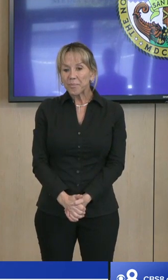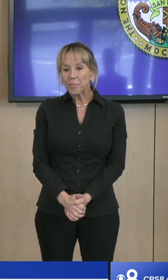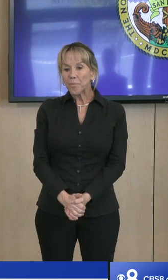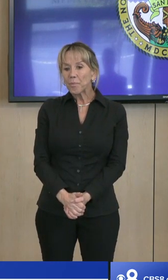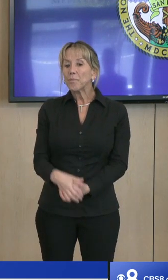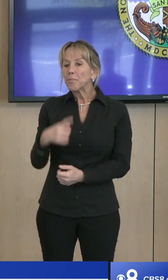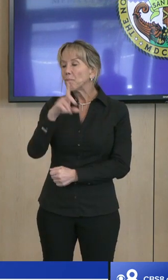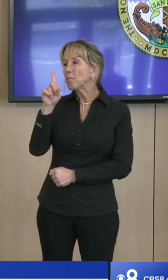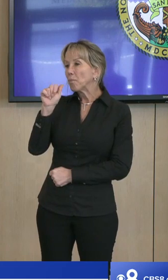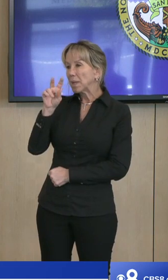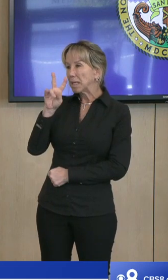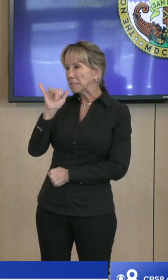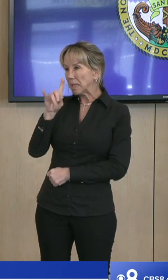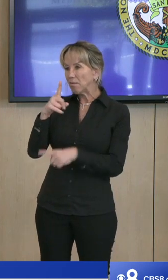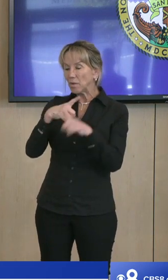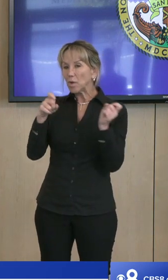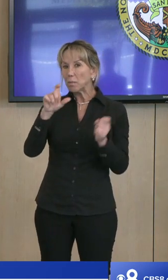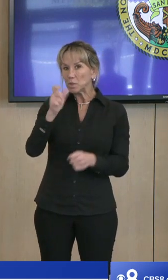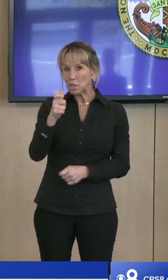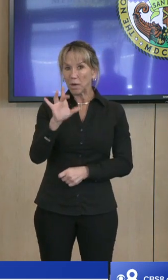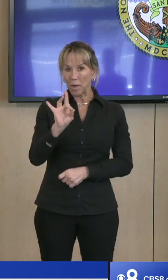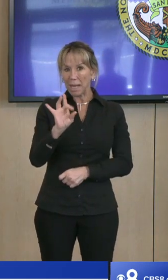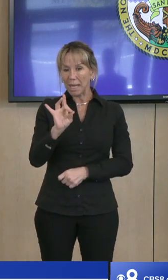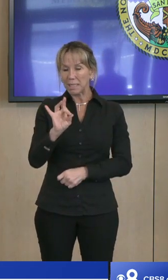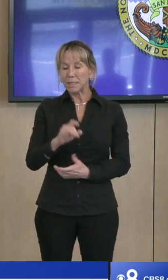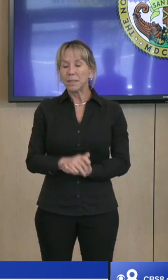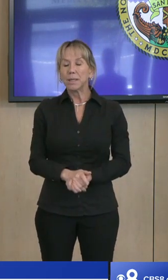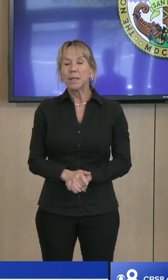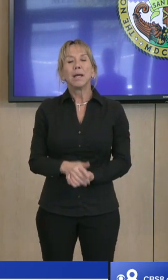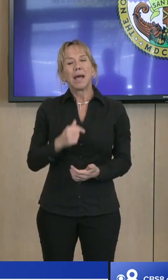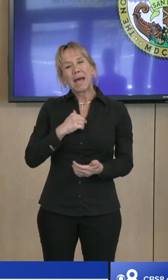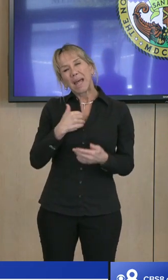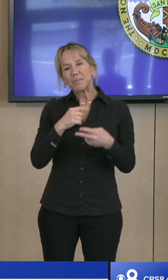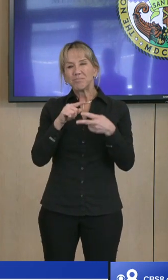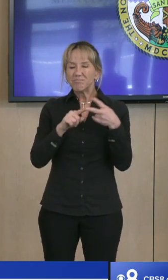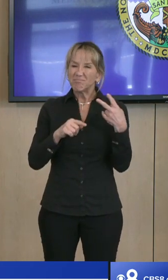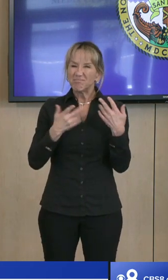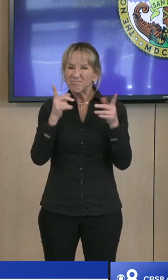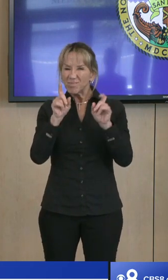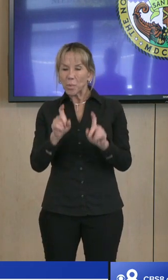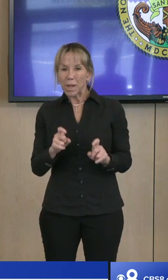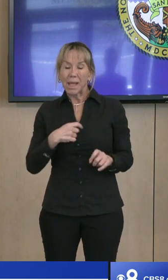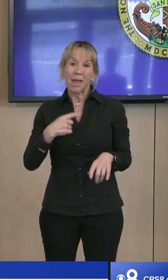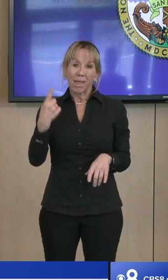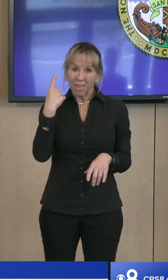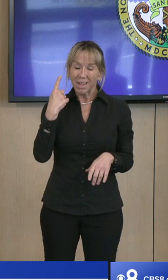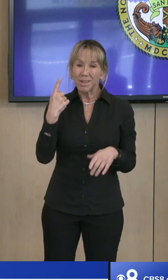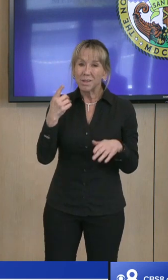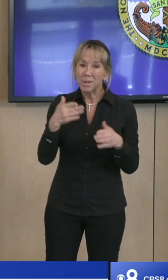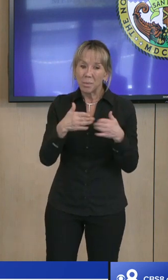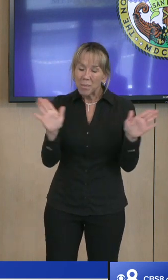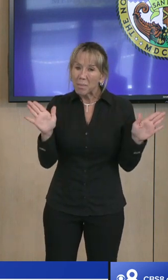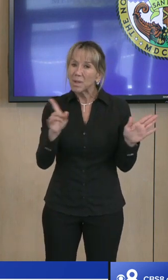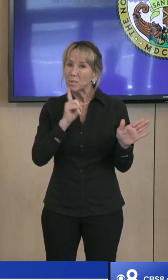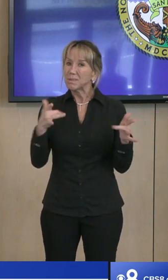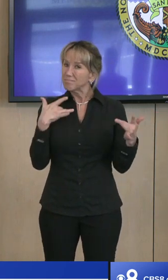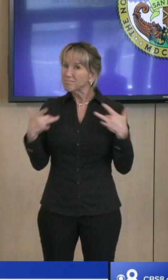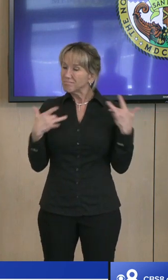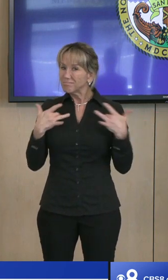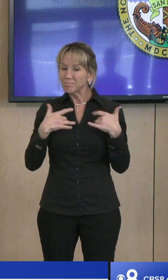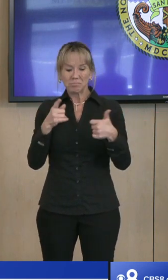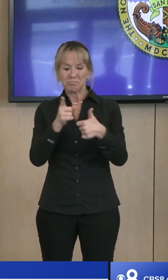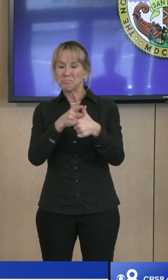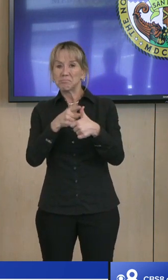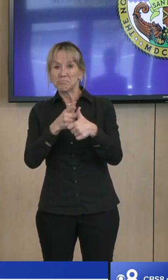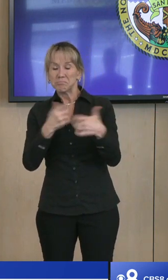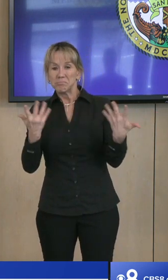Hi, this is David from Channel 8. I had a couple questions that I think the public is concerned about. Number one,